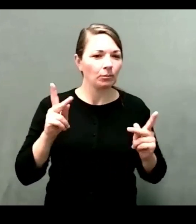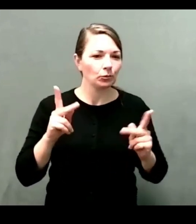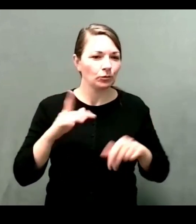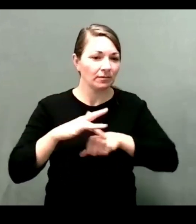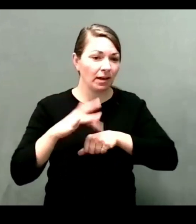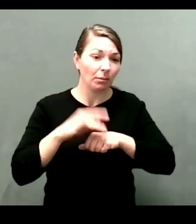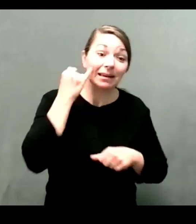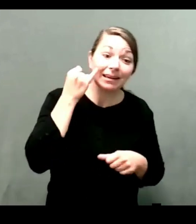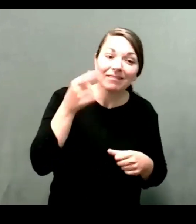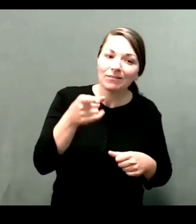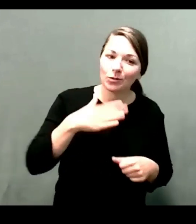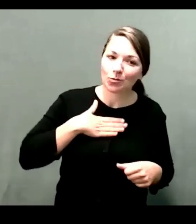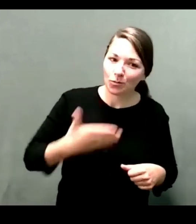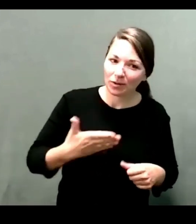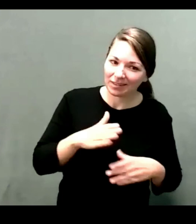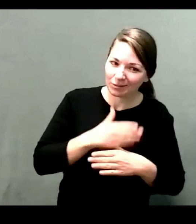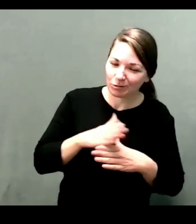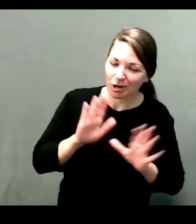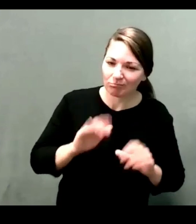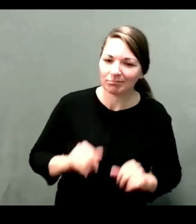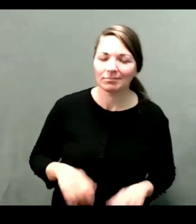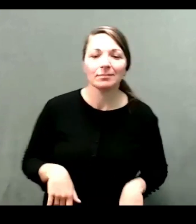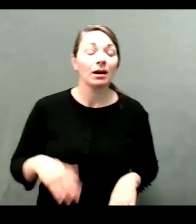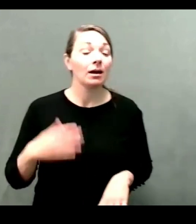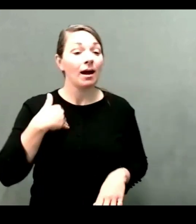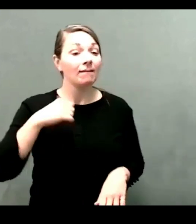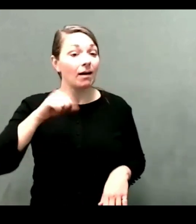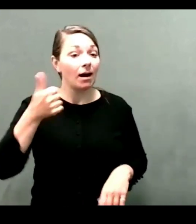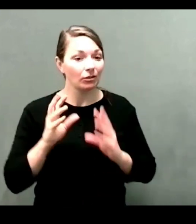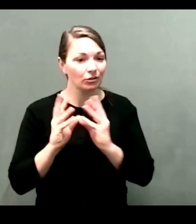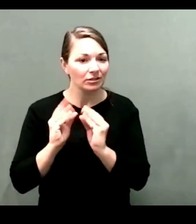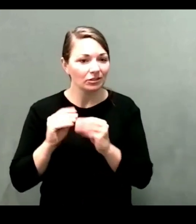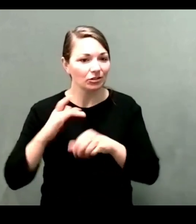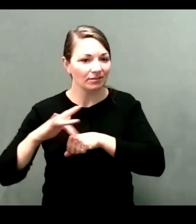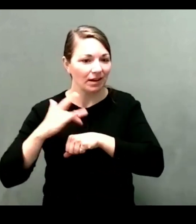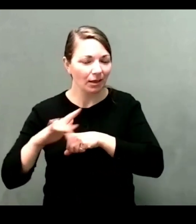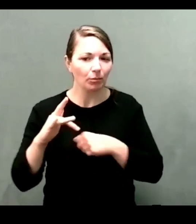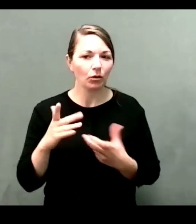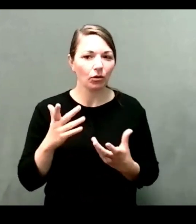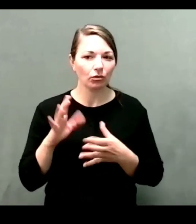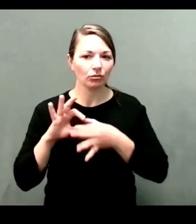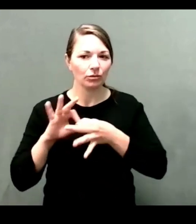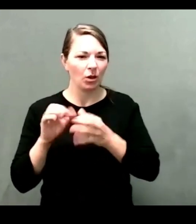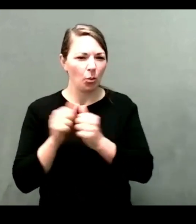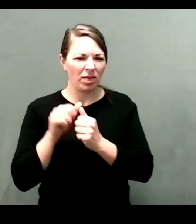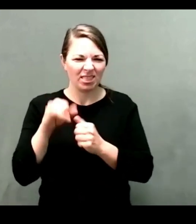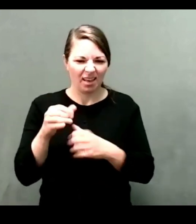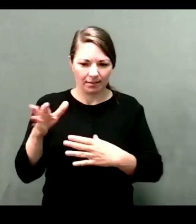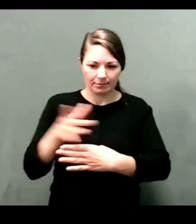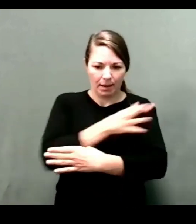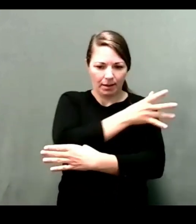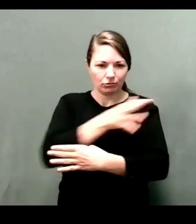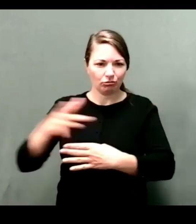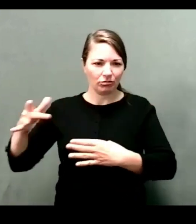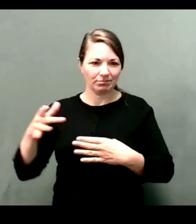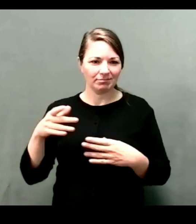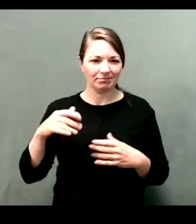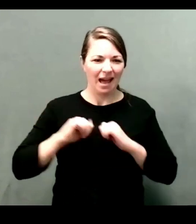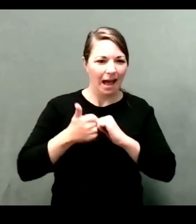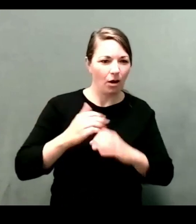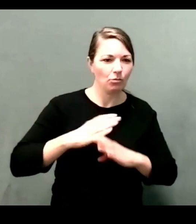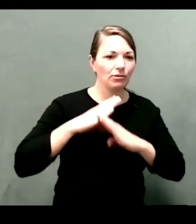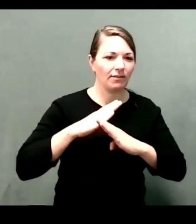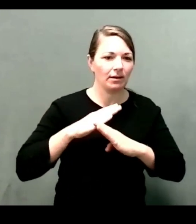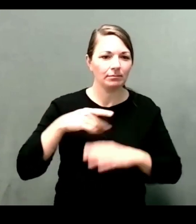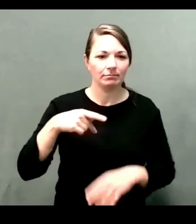also have another session available, if you haven't seen it already, on kind of that whole spectrum of prevention. So if that